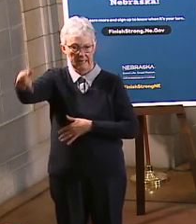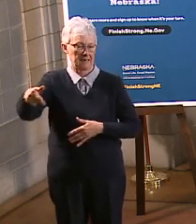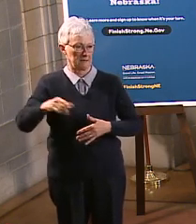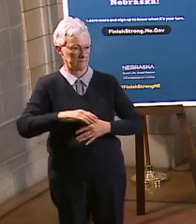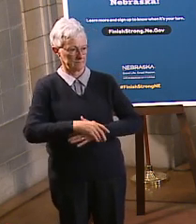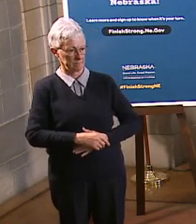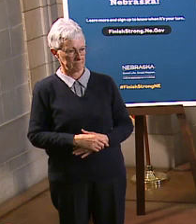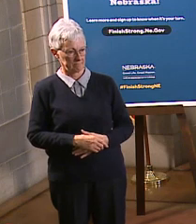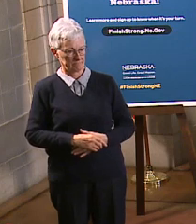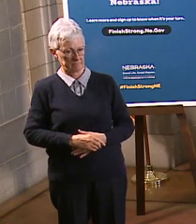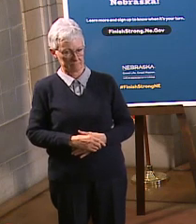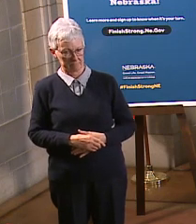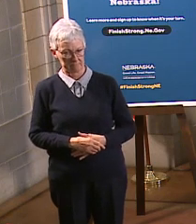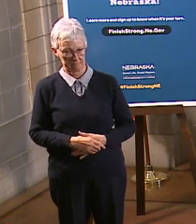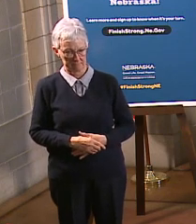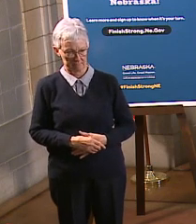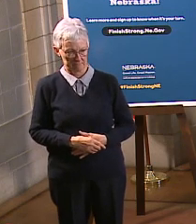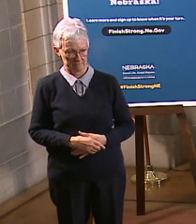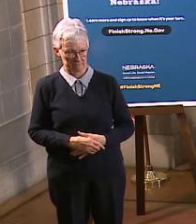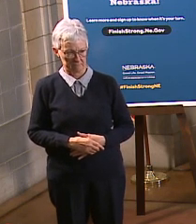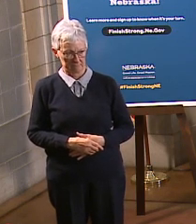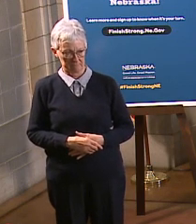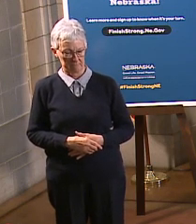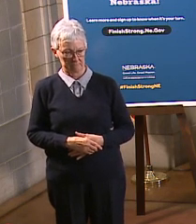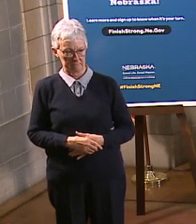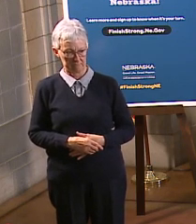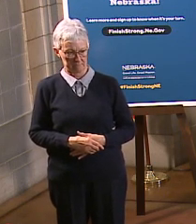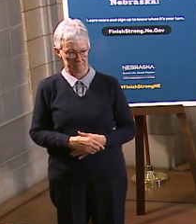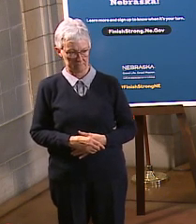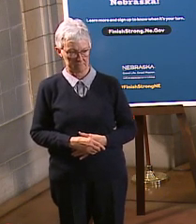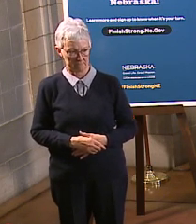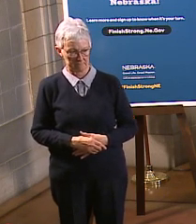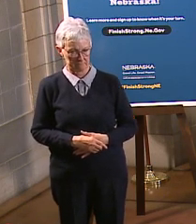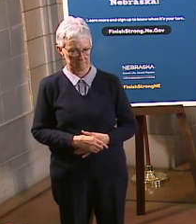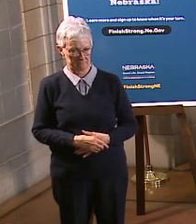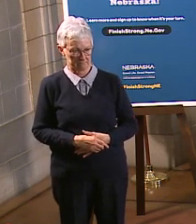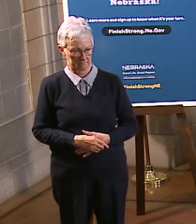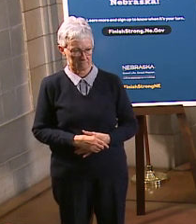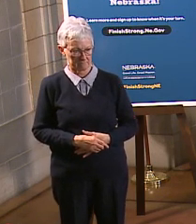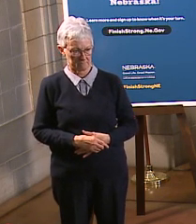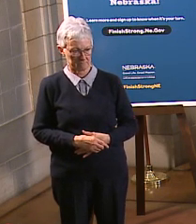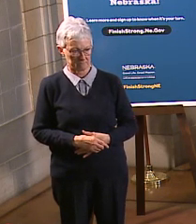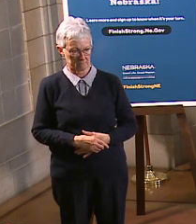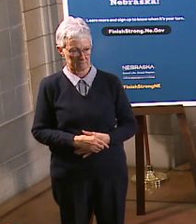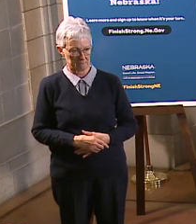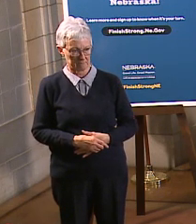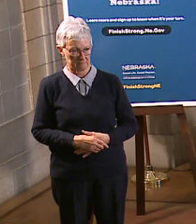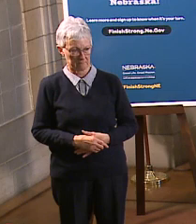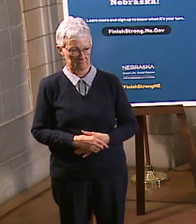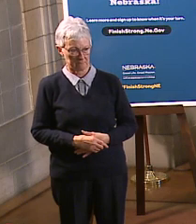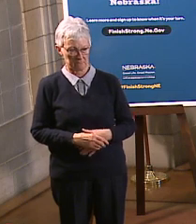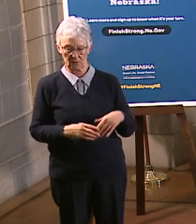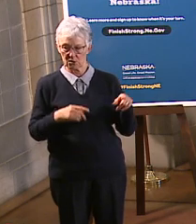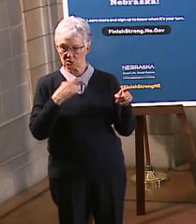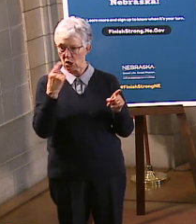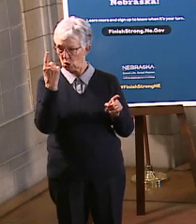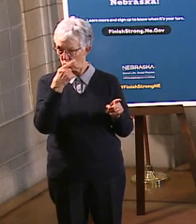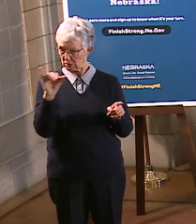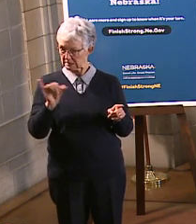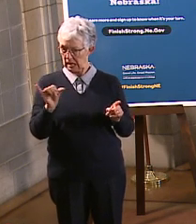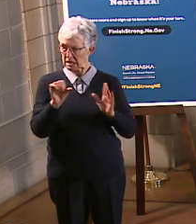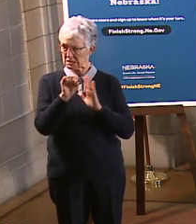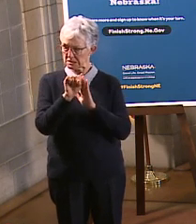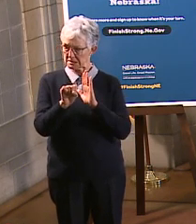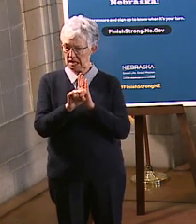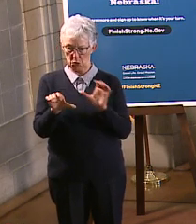Andrew, sorry. I'm going to go back to Paul. It seems like he's a follow-on question. So it looks like the state's doing pretty well in getting the first shot in,